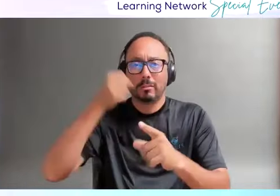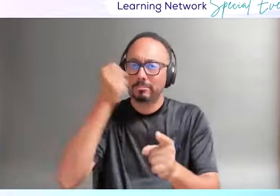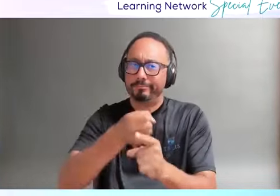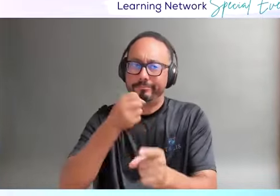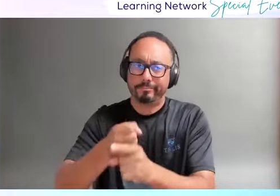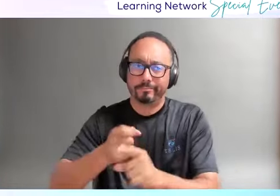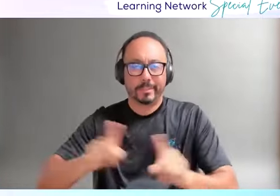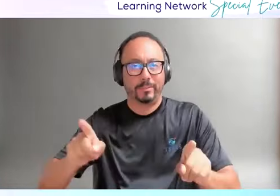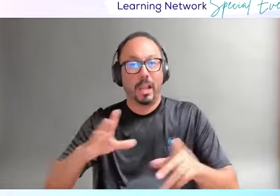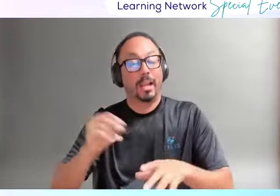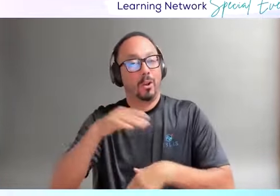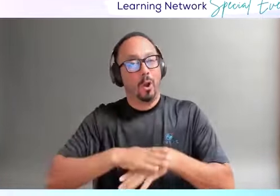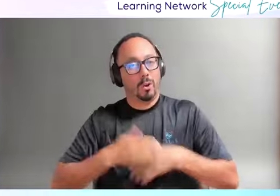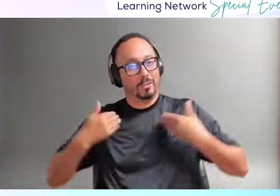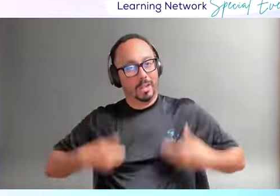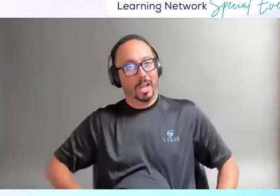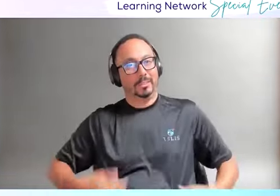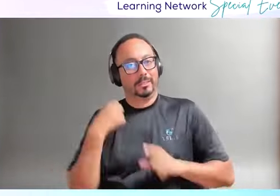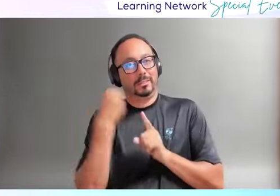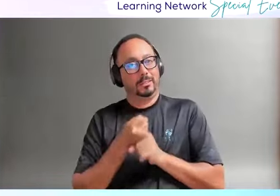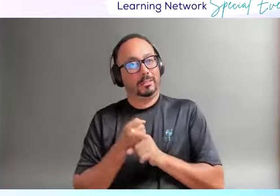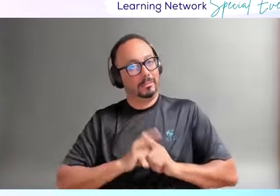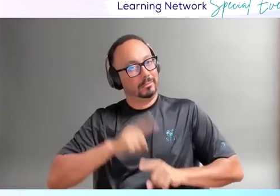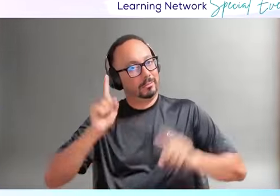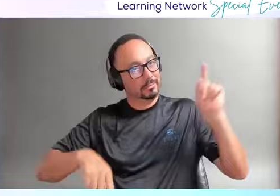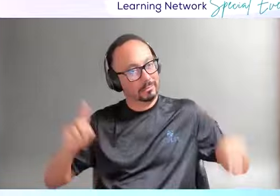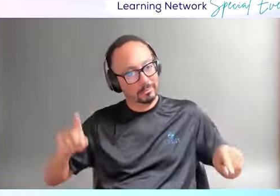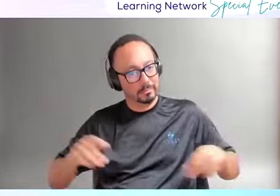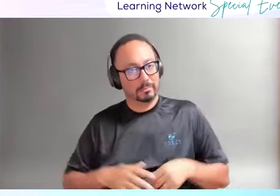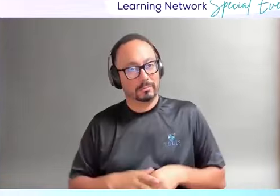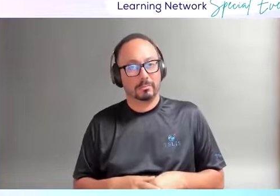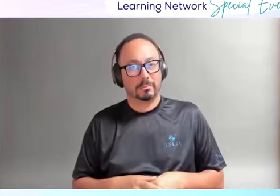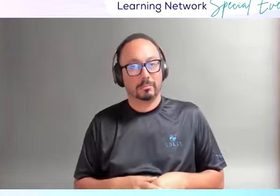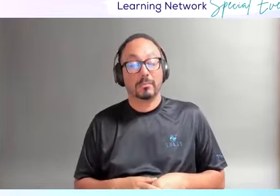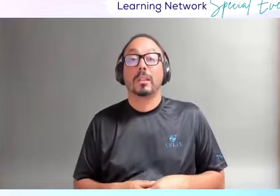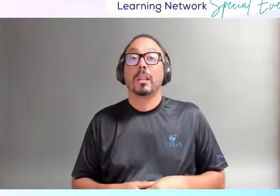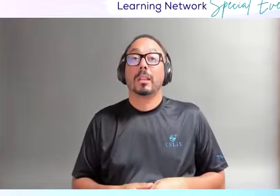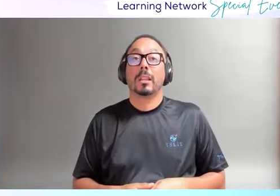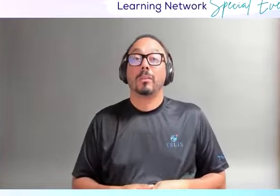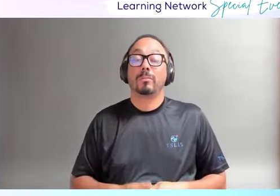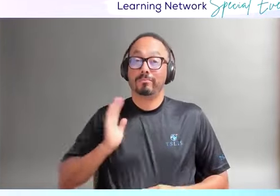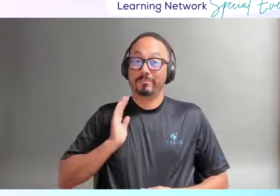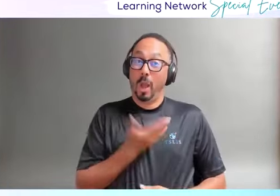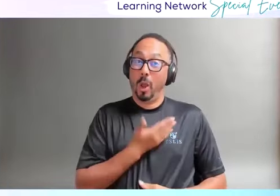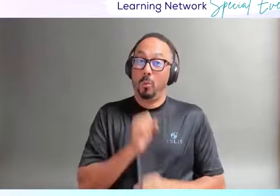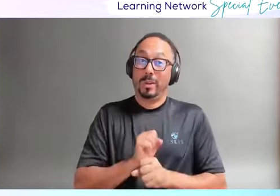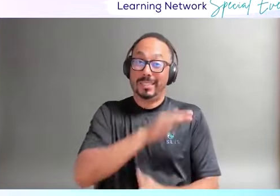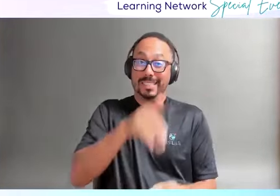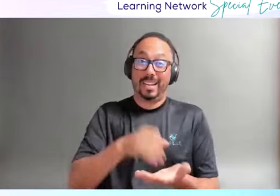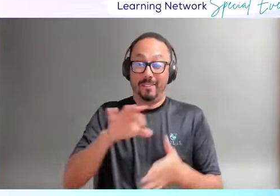us. And this is where our work at the Center of Excellence really comes in. You can get all of these things on our